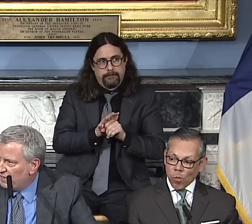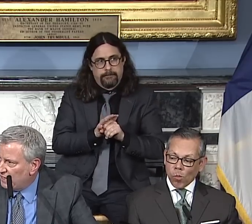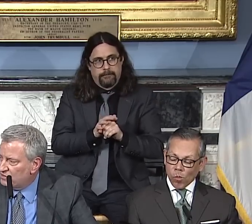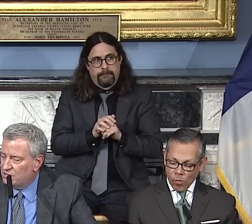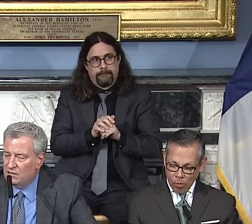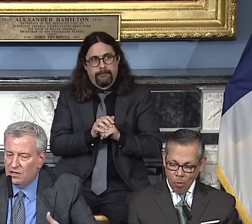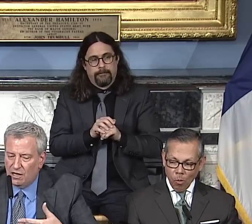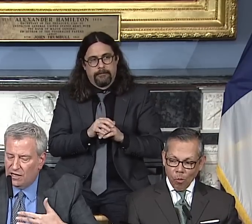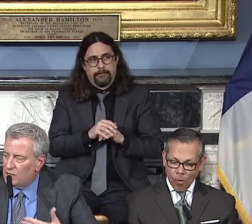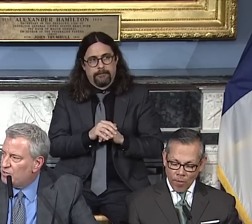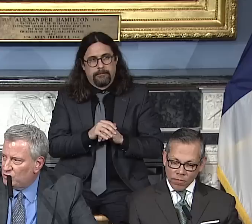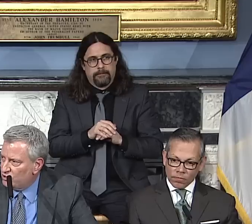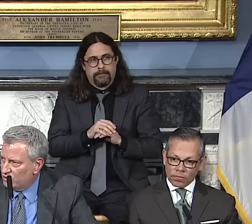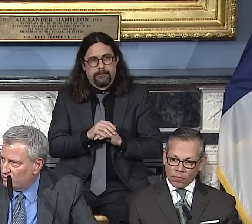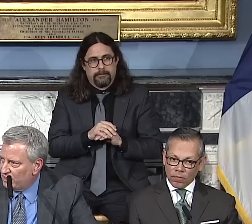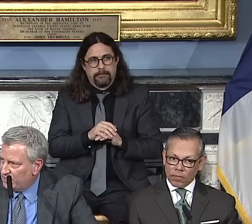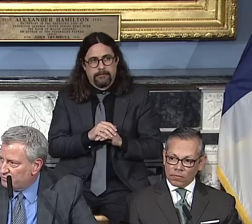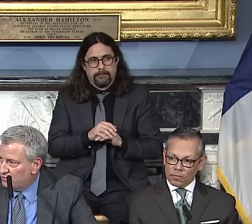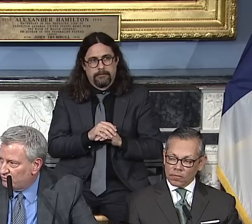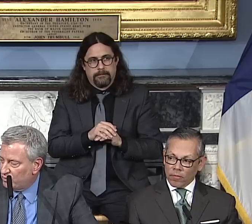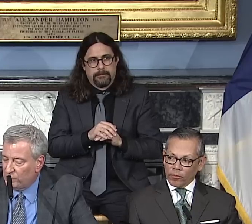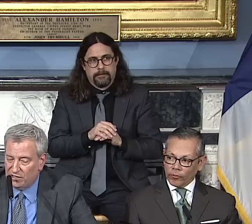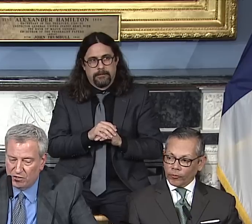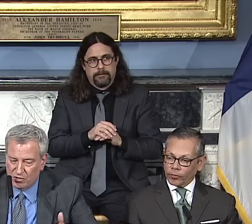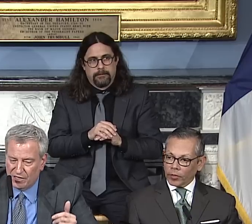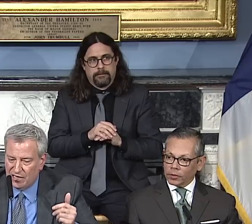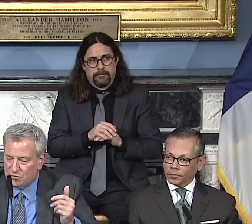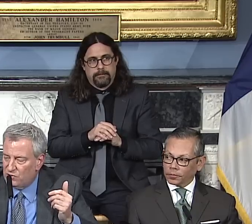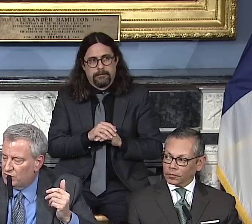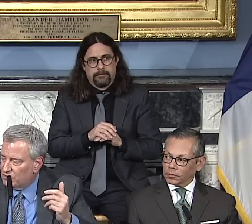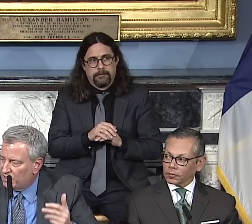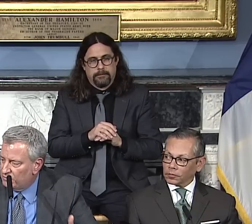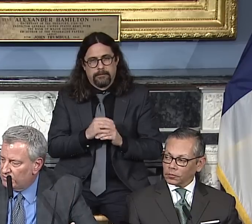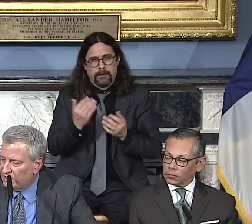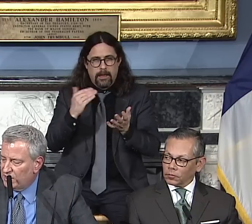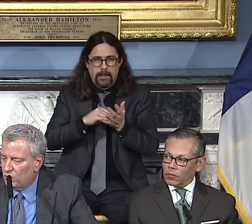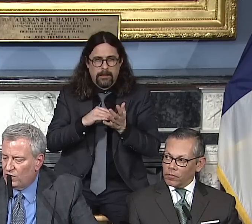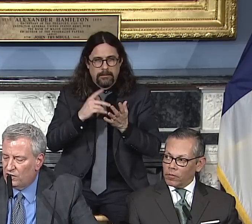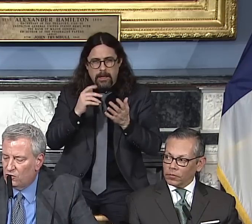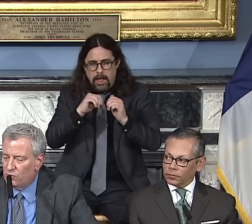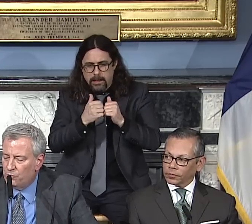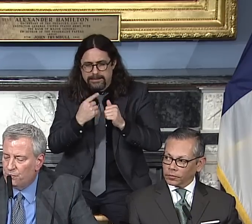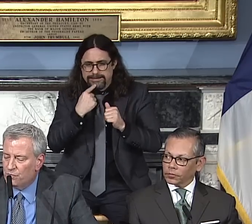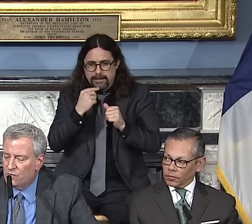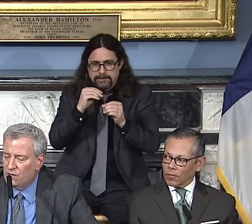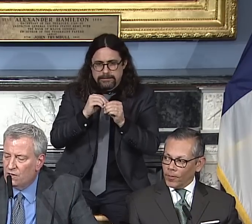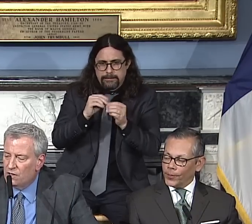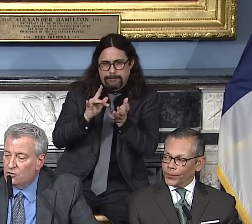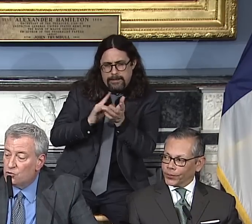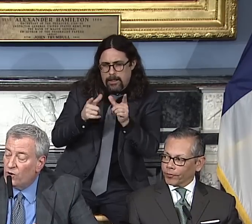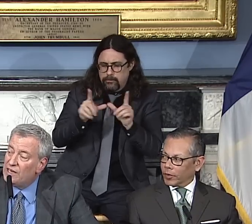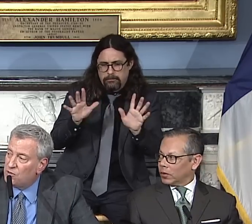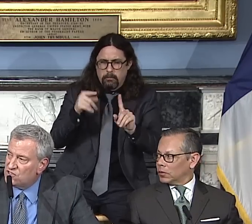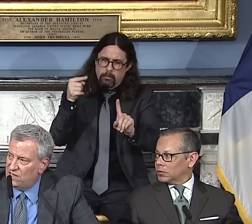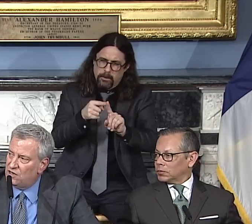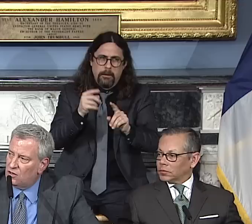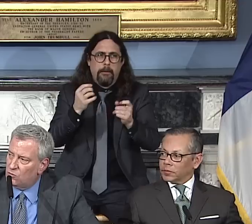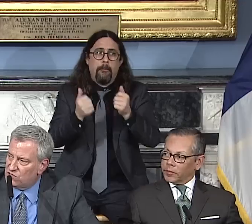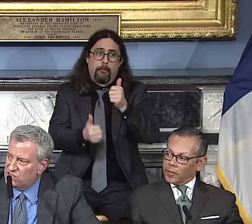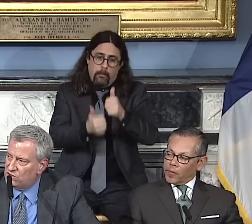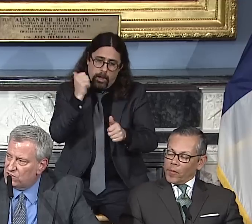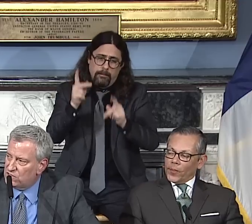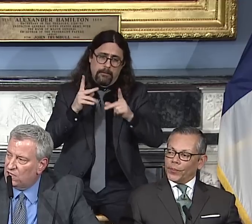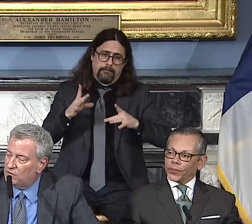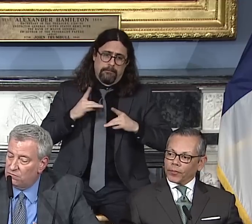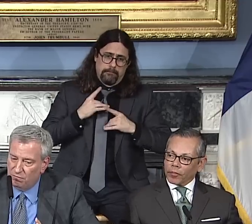low-level impact. A lot of people don't go to the hospital, overwhelmingly don't go to the hospital, can get well at home. 20% are